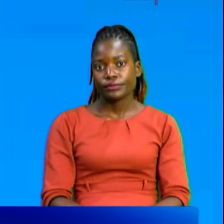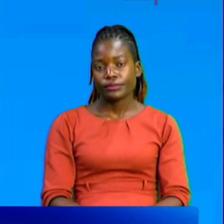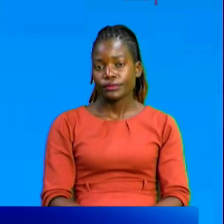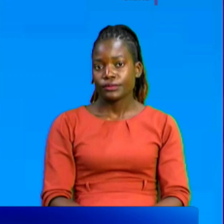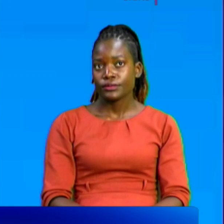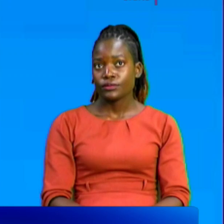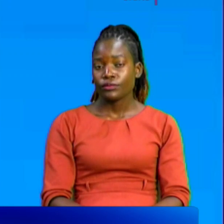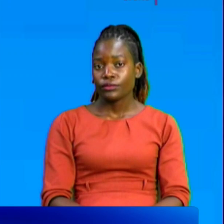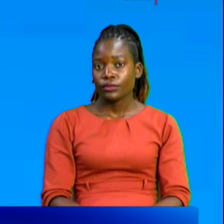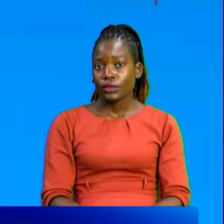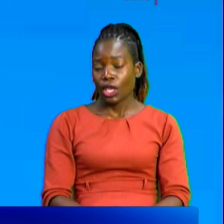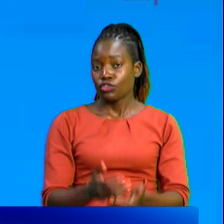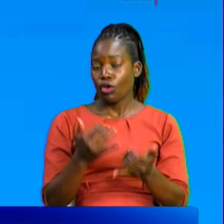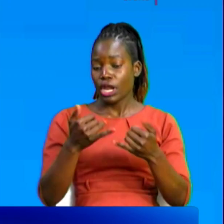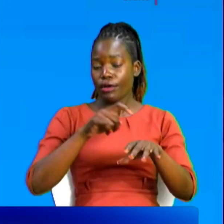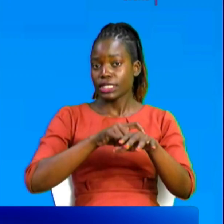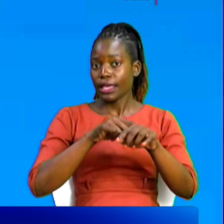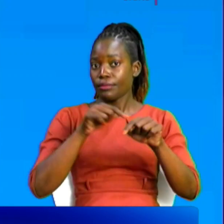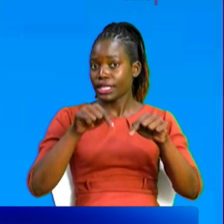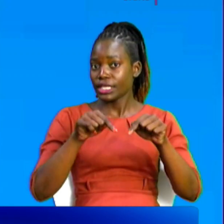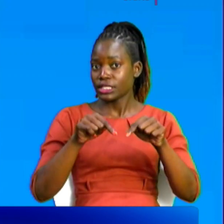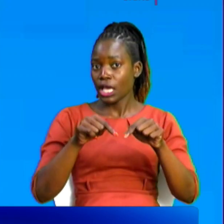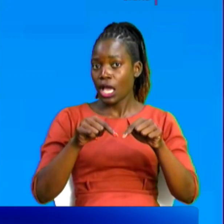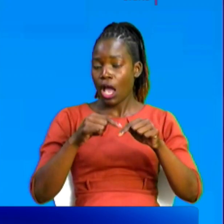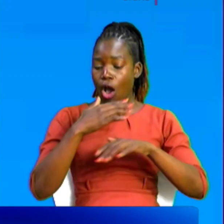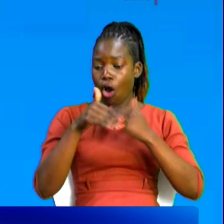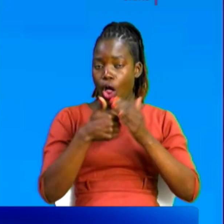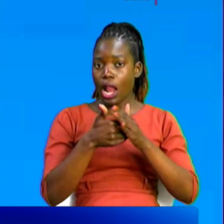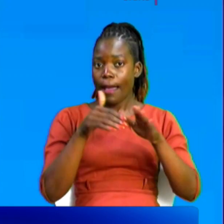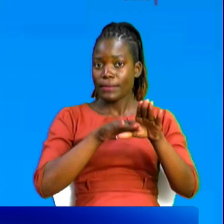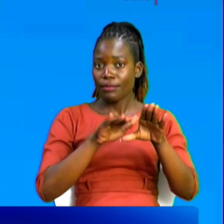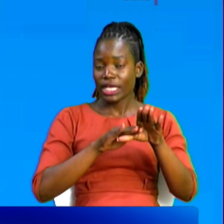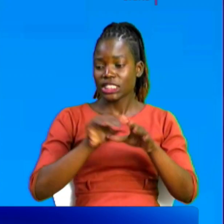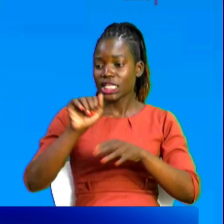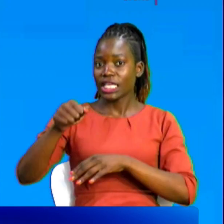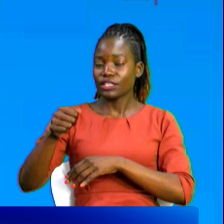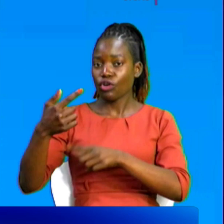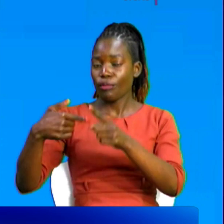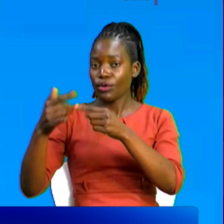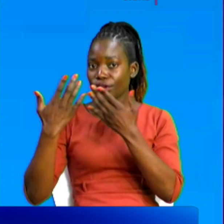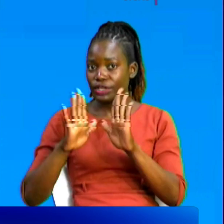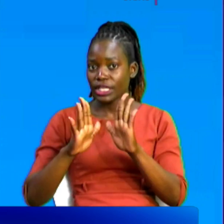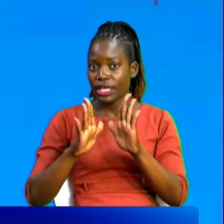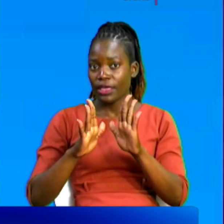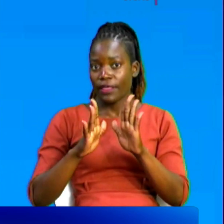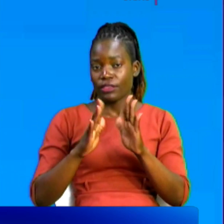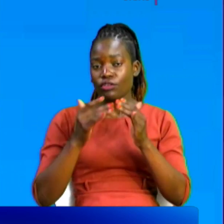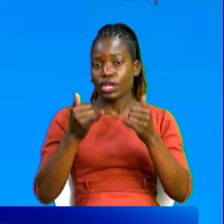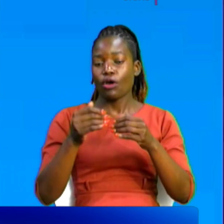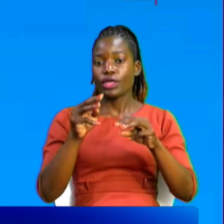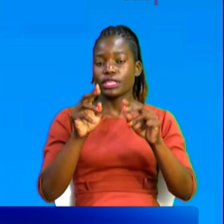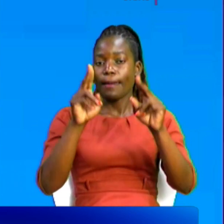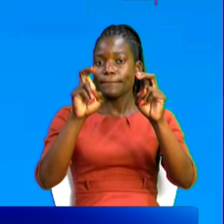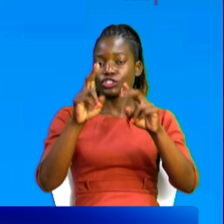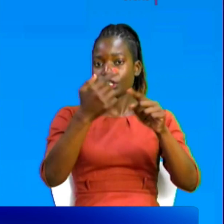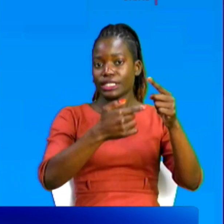And this juncture, honourable members, the ayes have it, and the motion is passed.